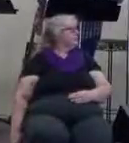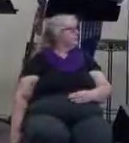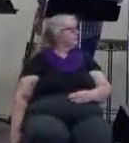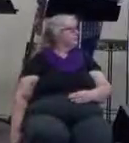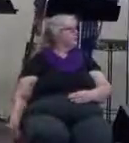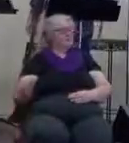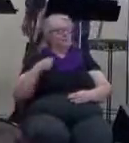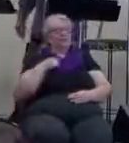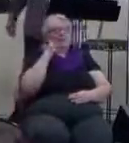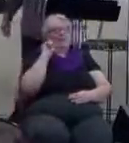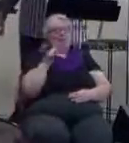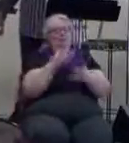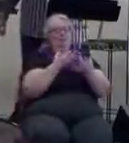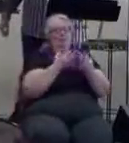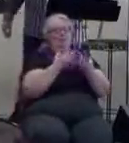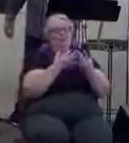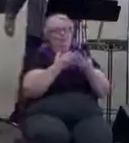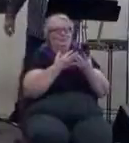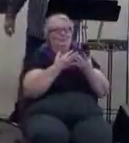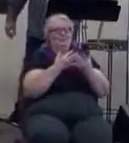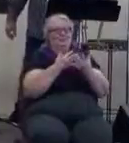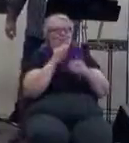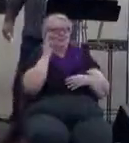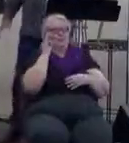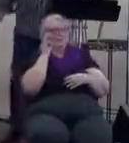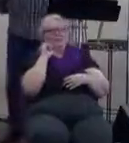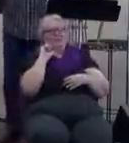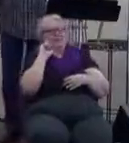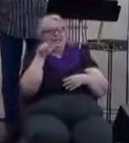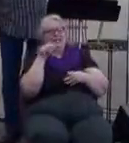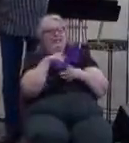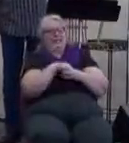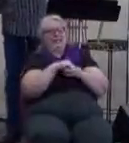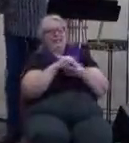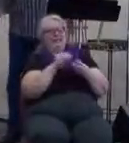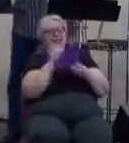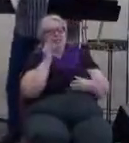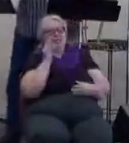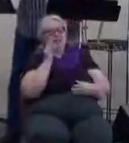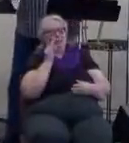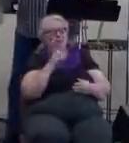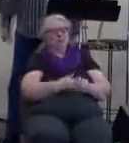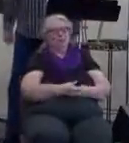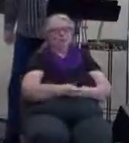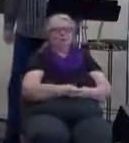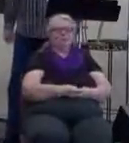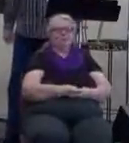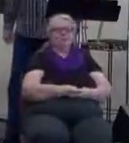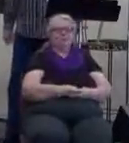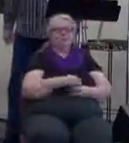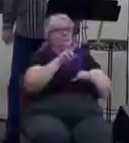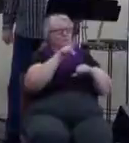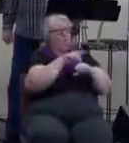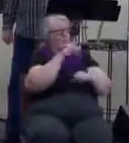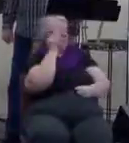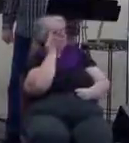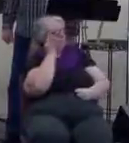I gotta wait. I'm ahead of myself. It's cool. He's preaching the word of Jesus.